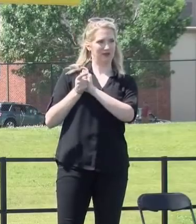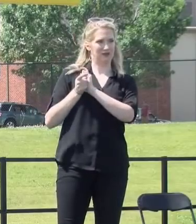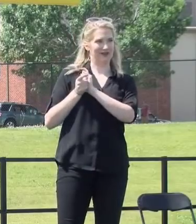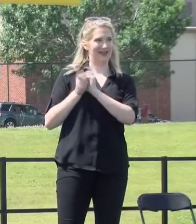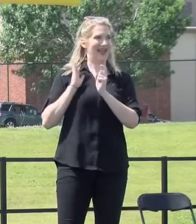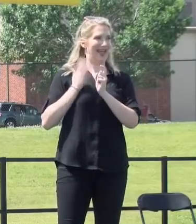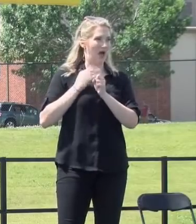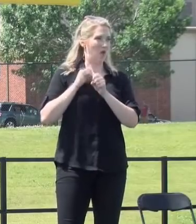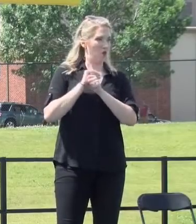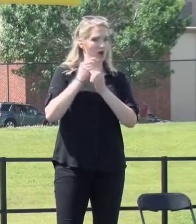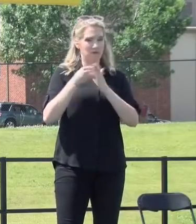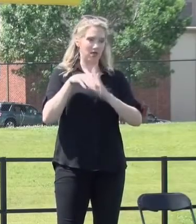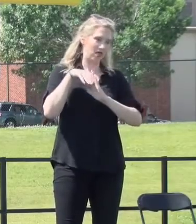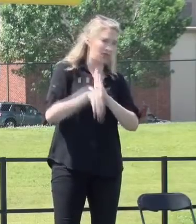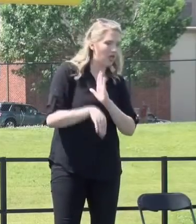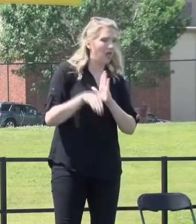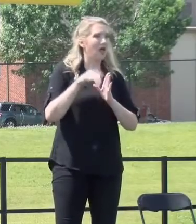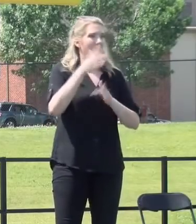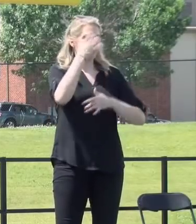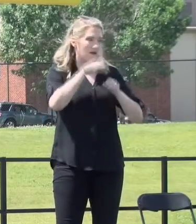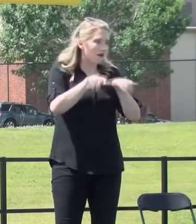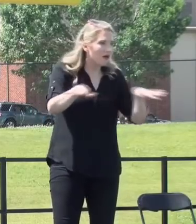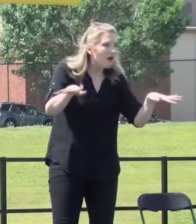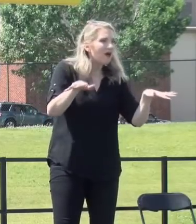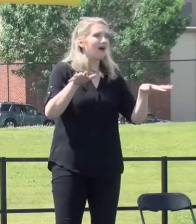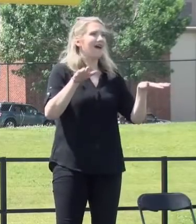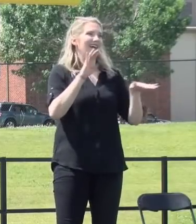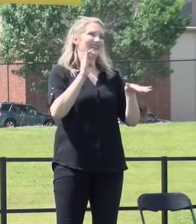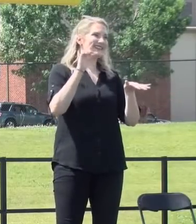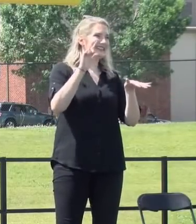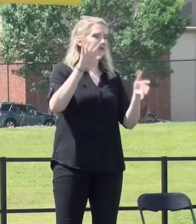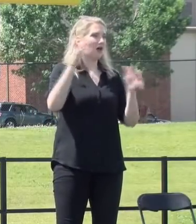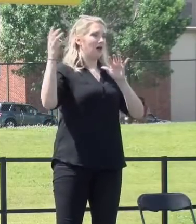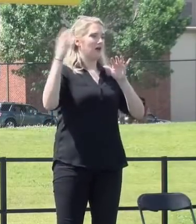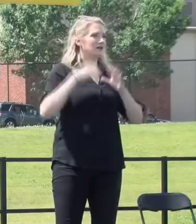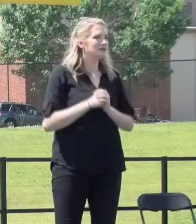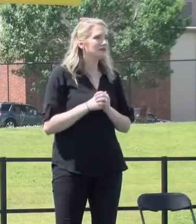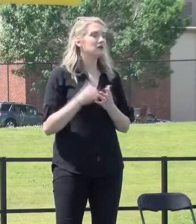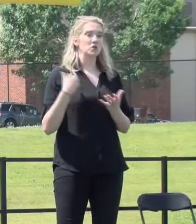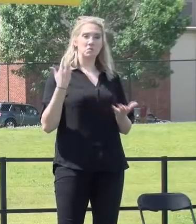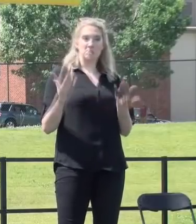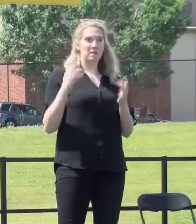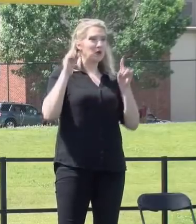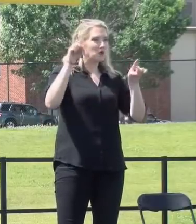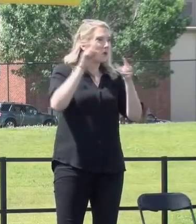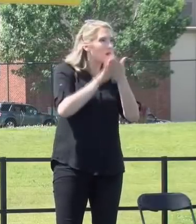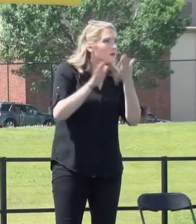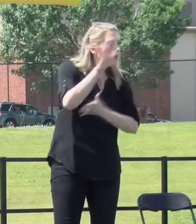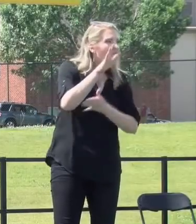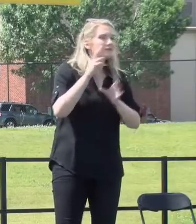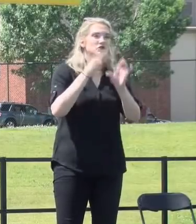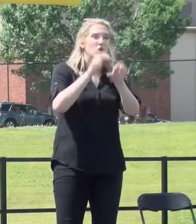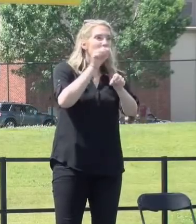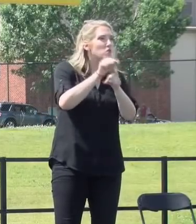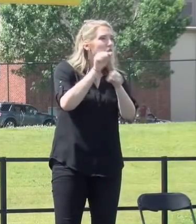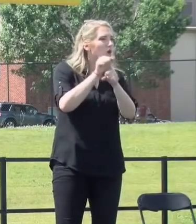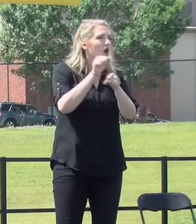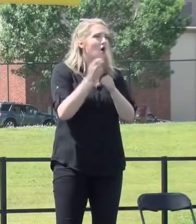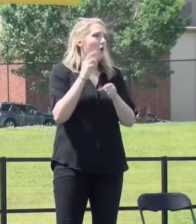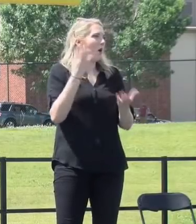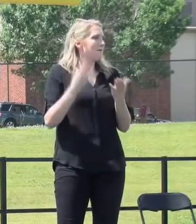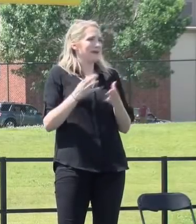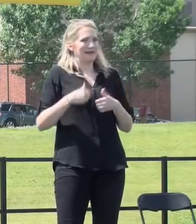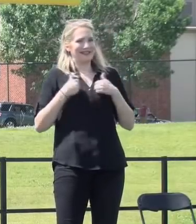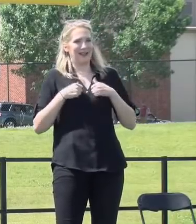recession, pandemic, and civil unrest. Many of us will be heading to college, joining the workforce, or living in our